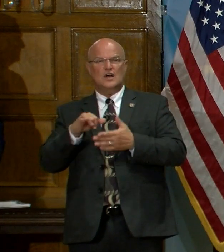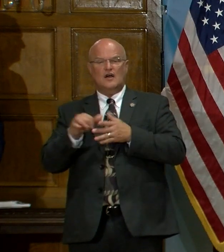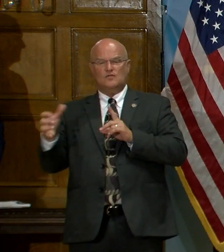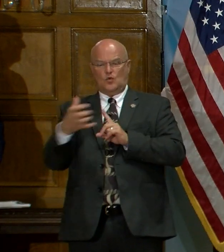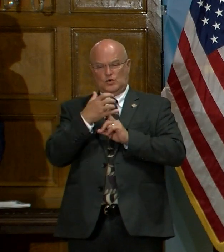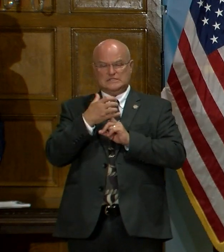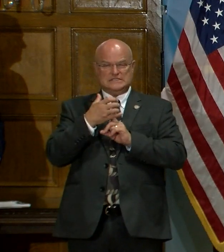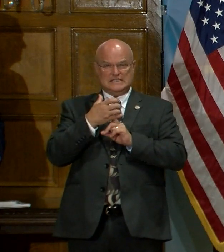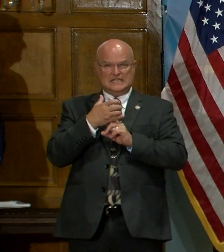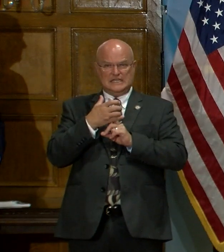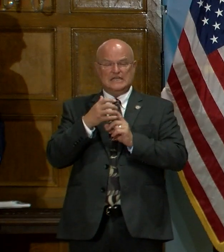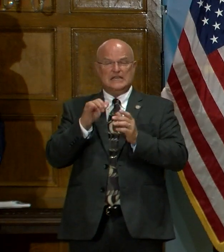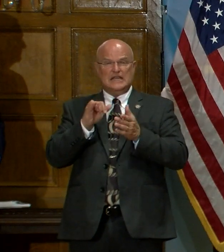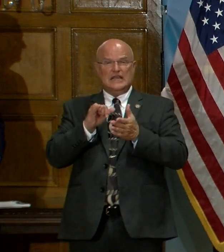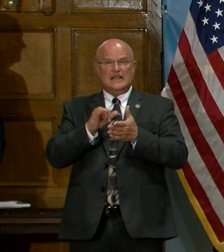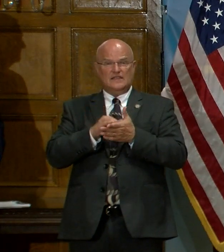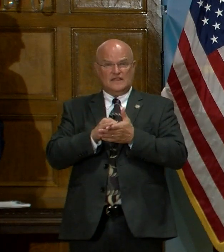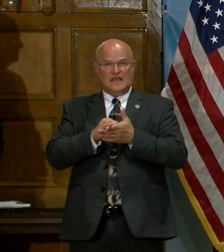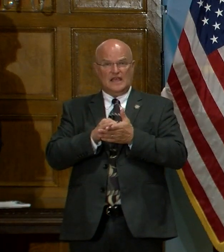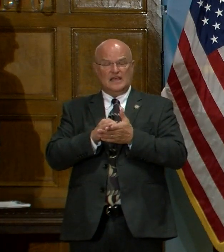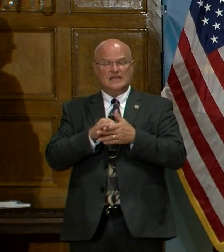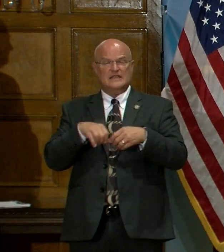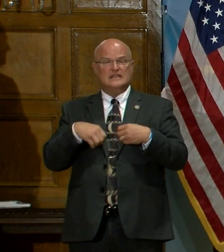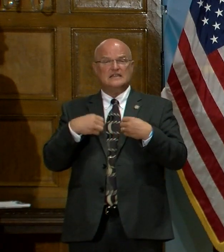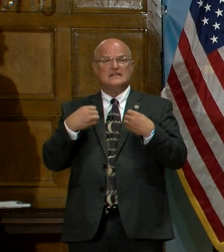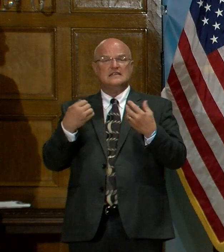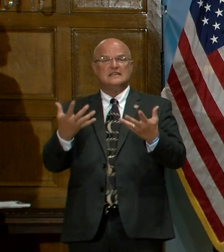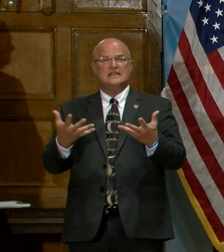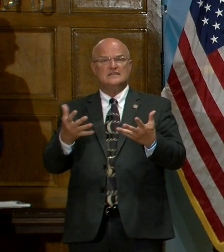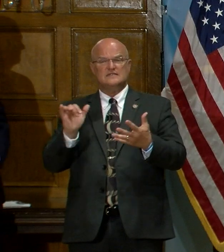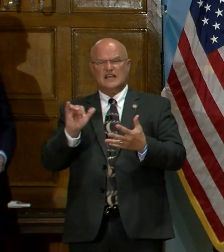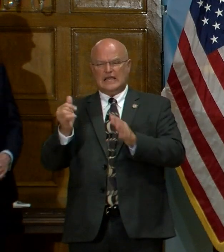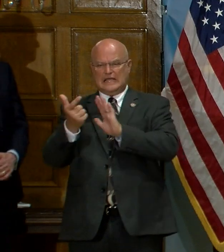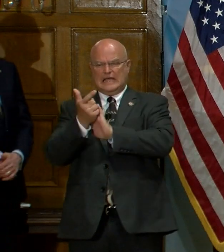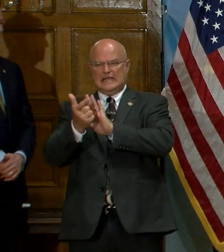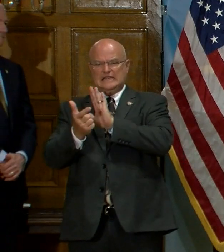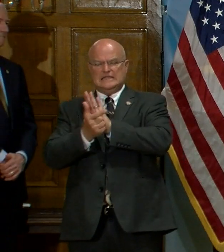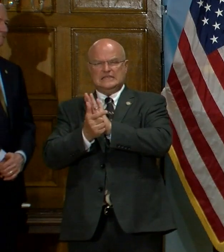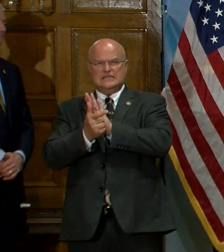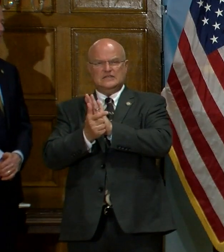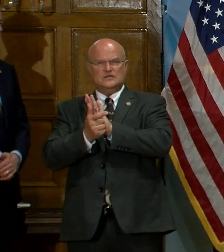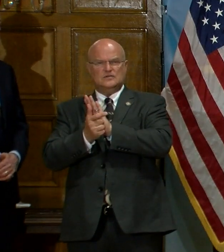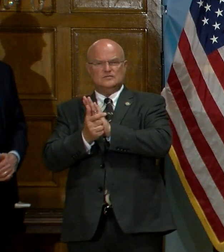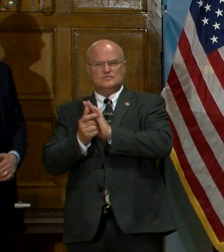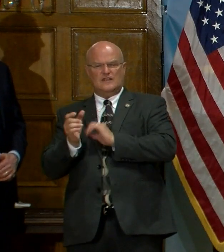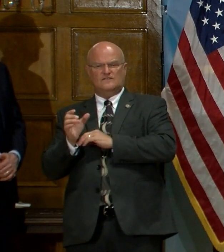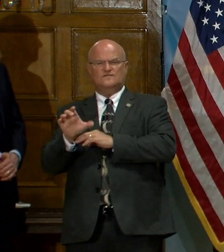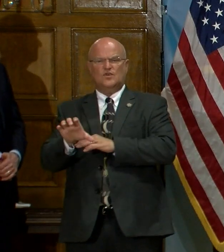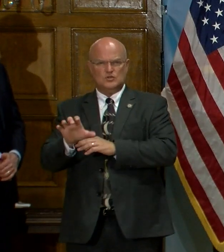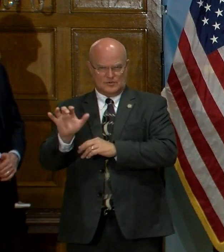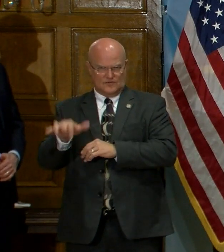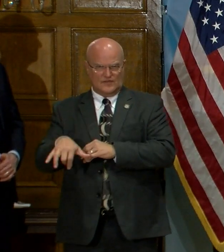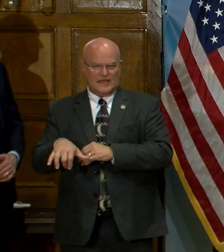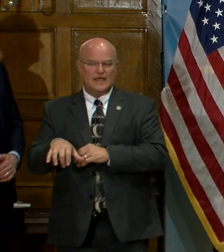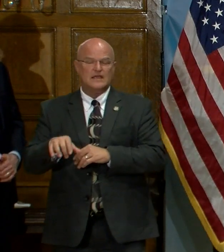of quarantine, which is gives sort of a legal enforcement to